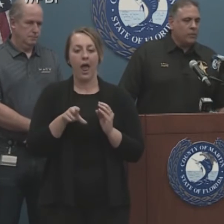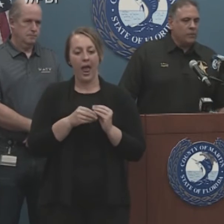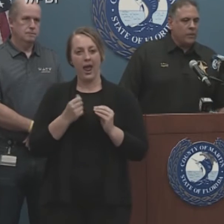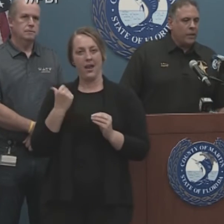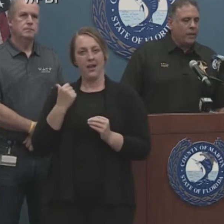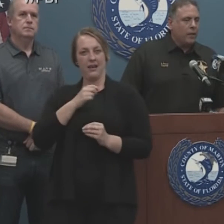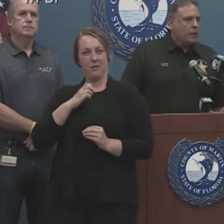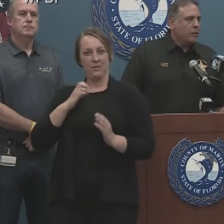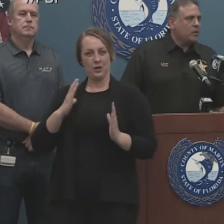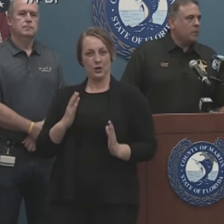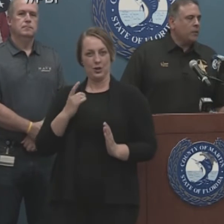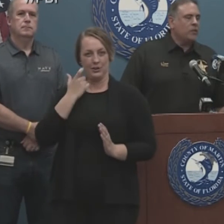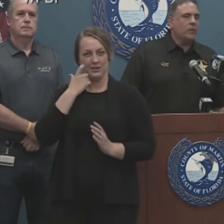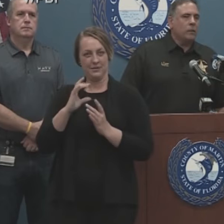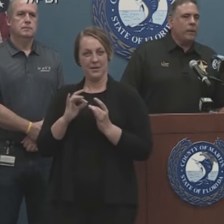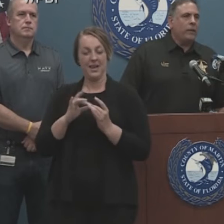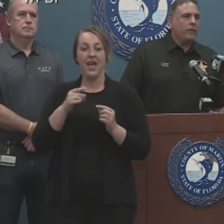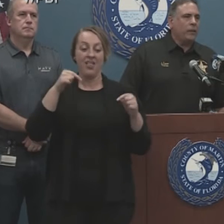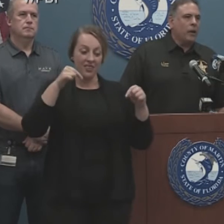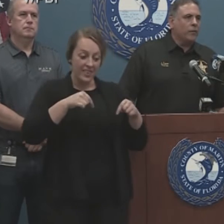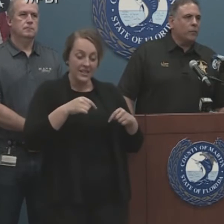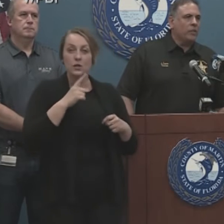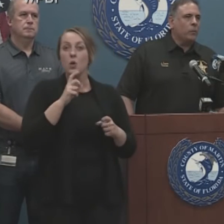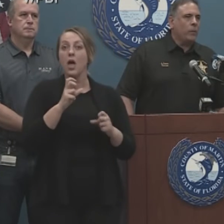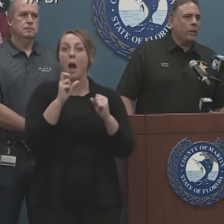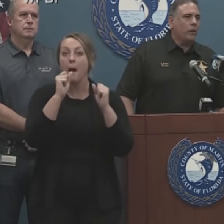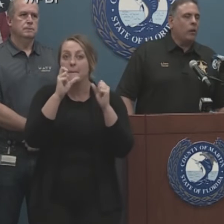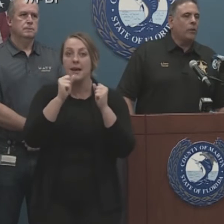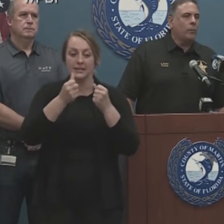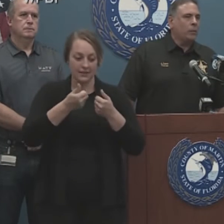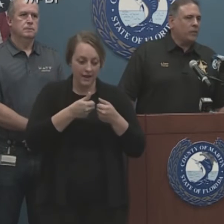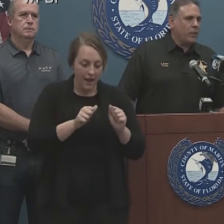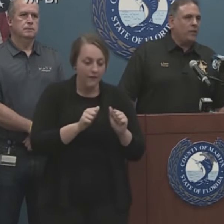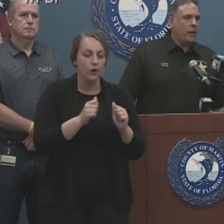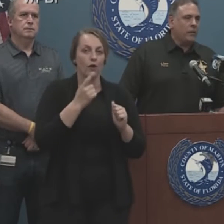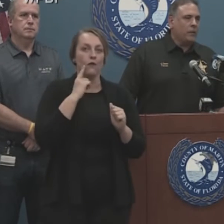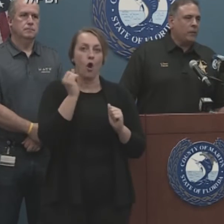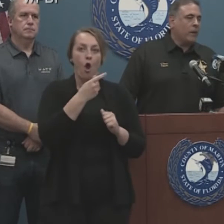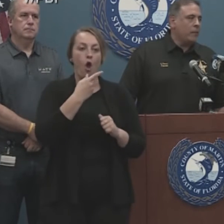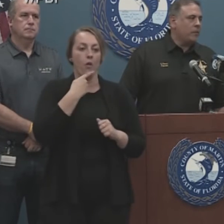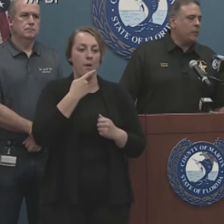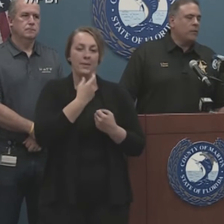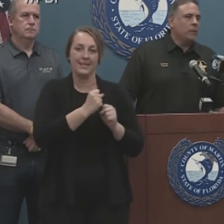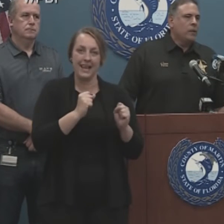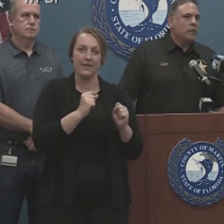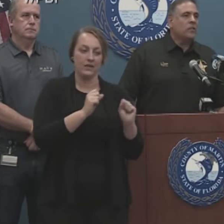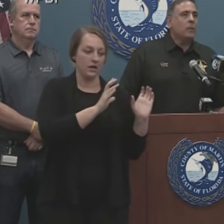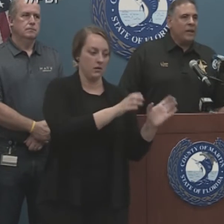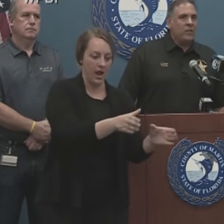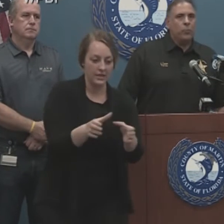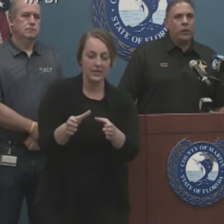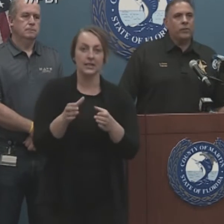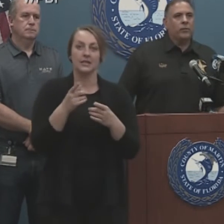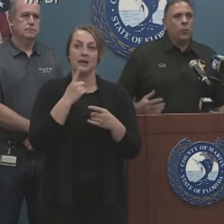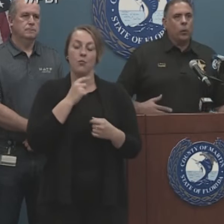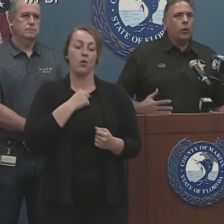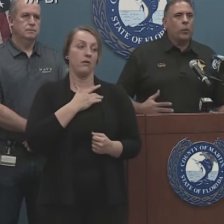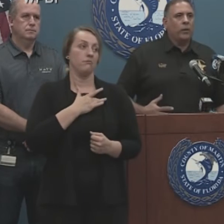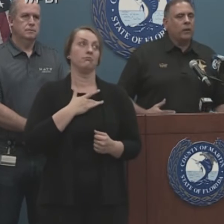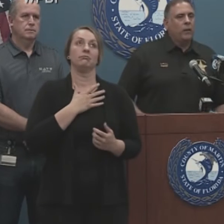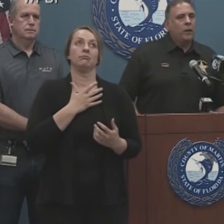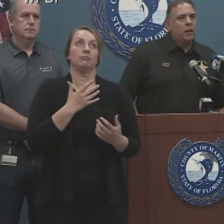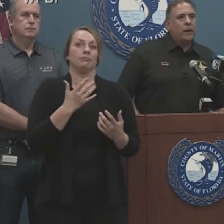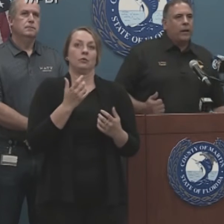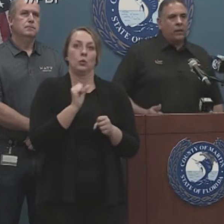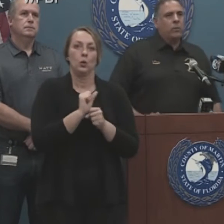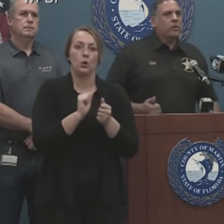what the commissioner said, this has been such an amazing effort between all the public safety entities. It's been such an amazing pleasure to work